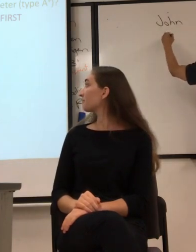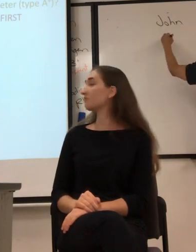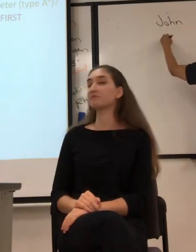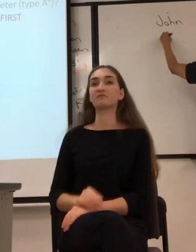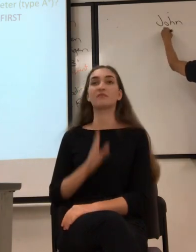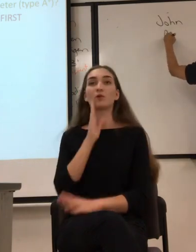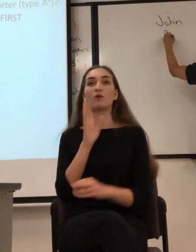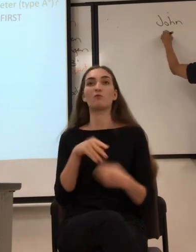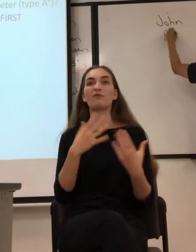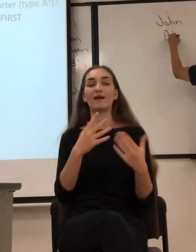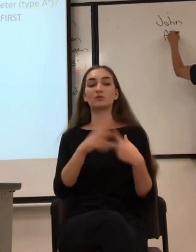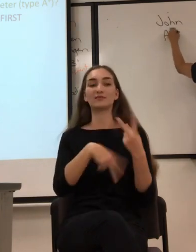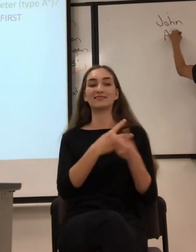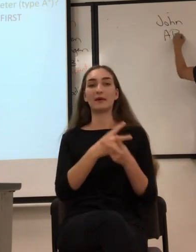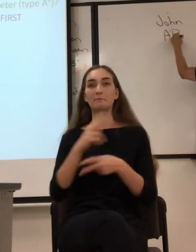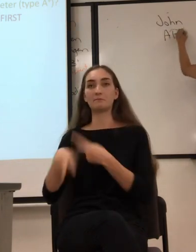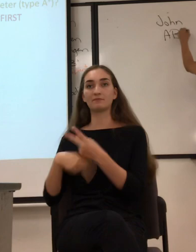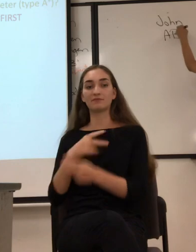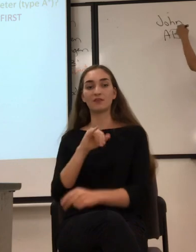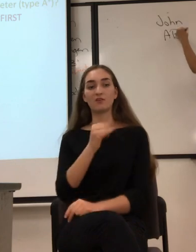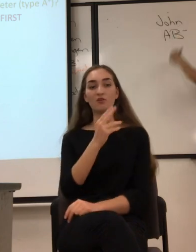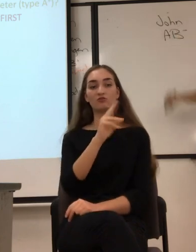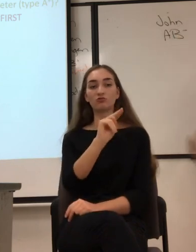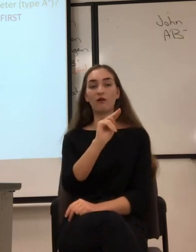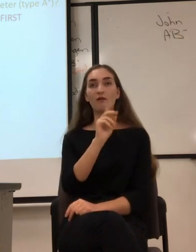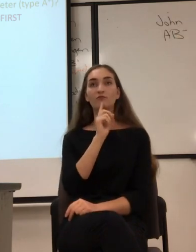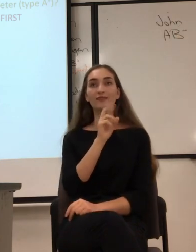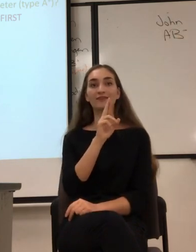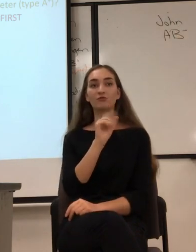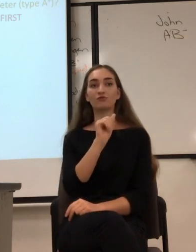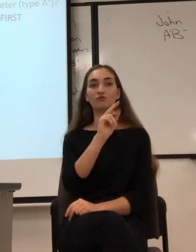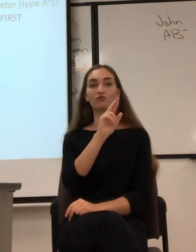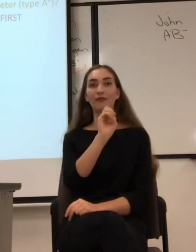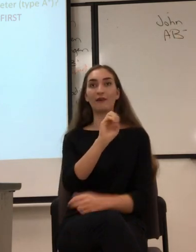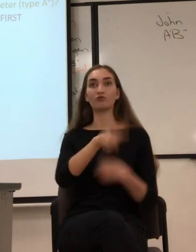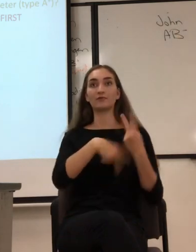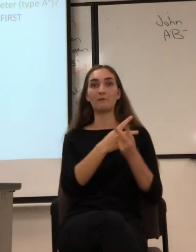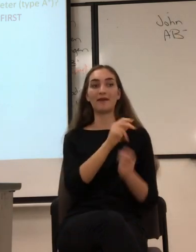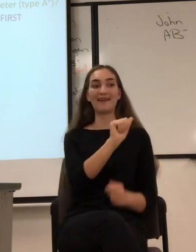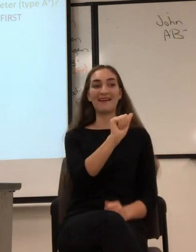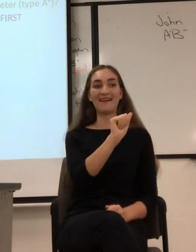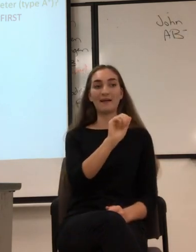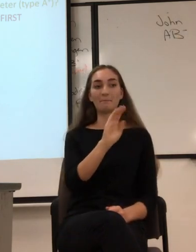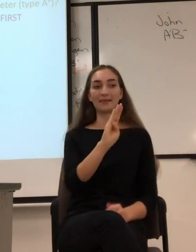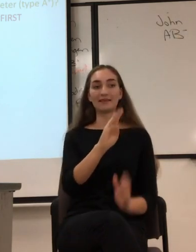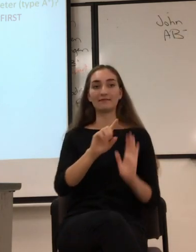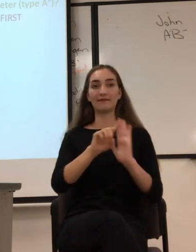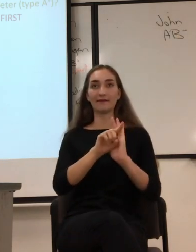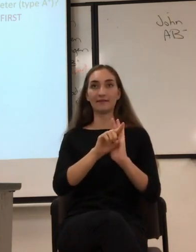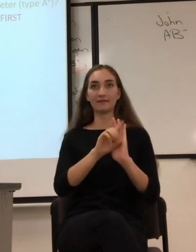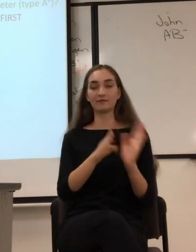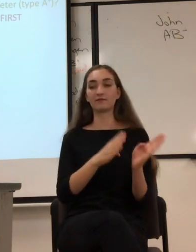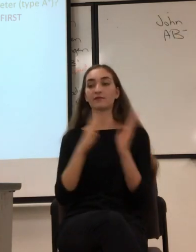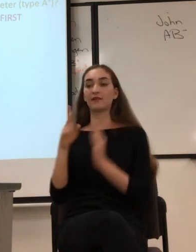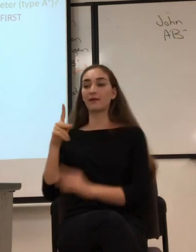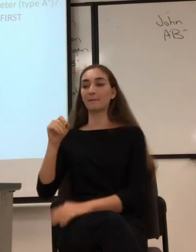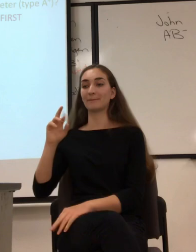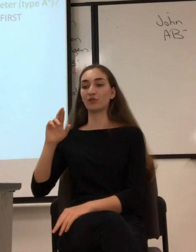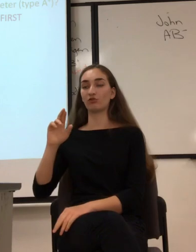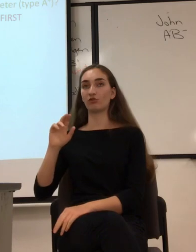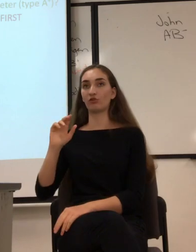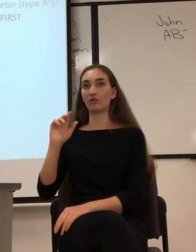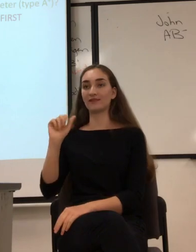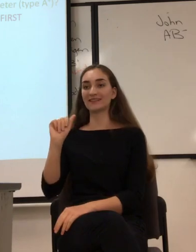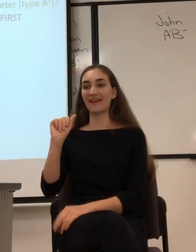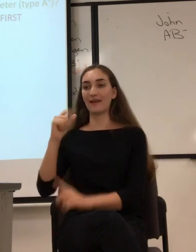John is that rare type, AB negative, and Peter is A positive. So let's just